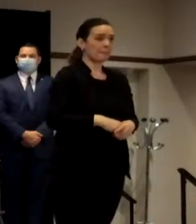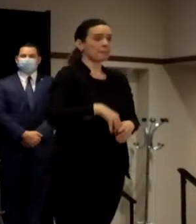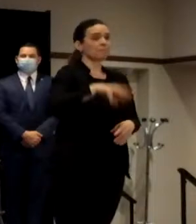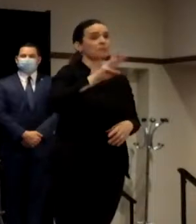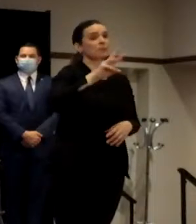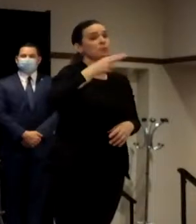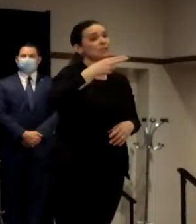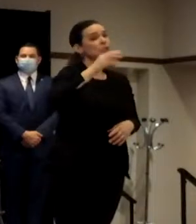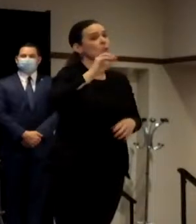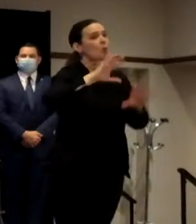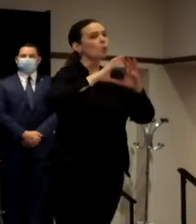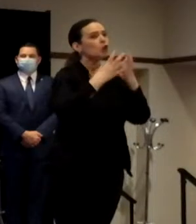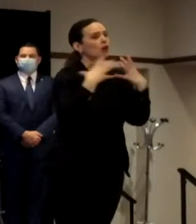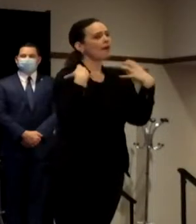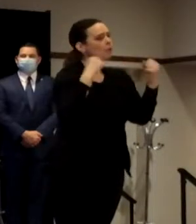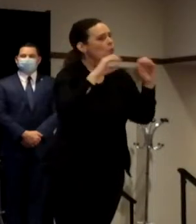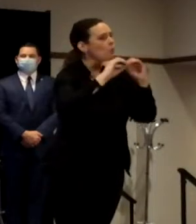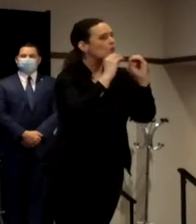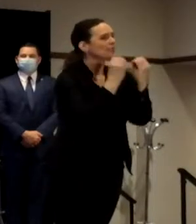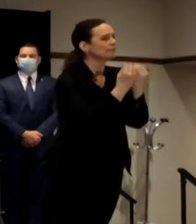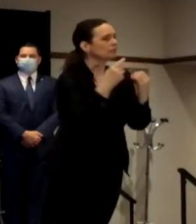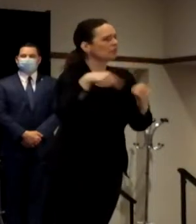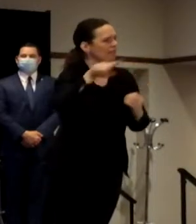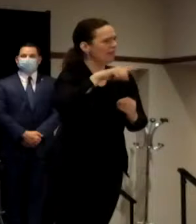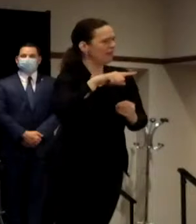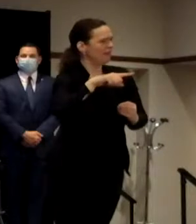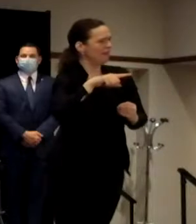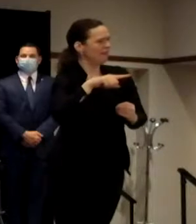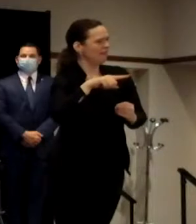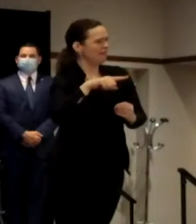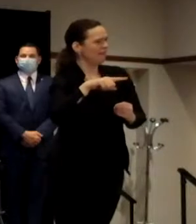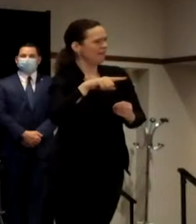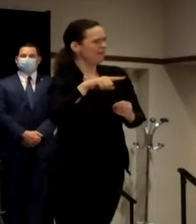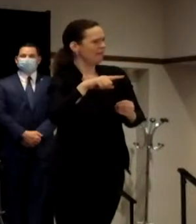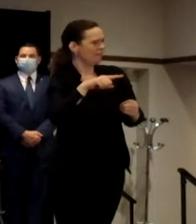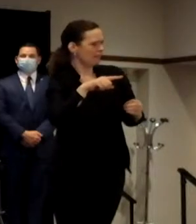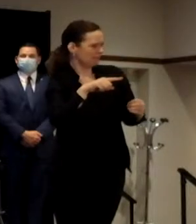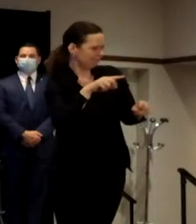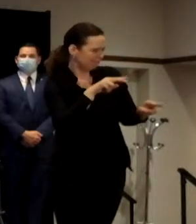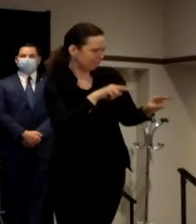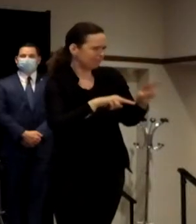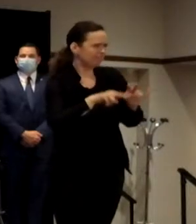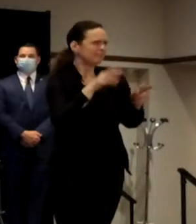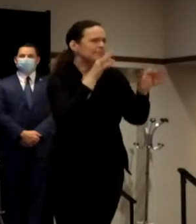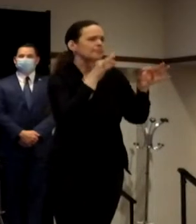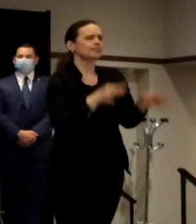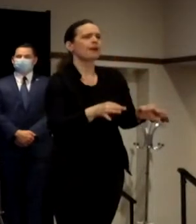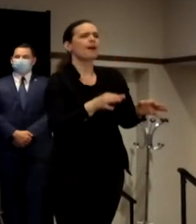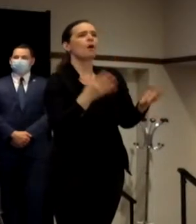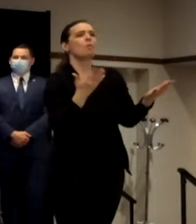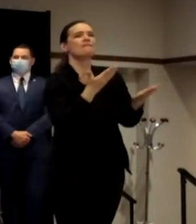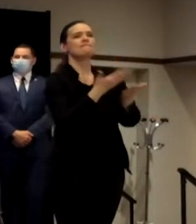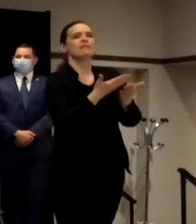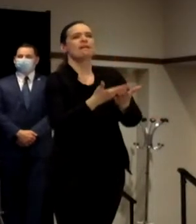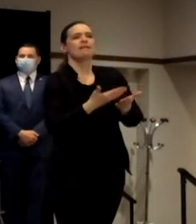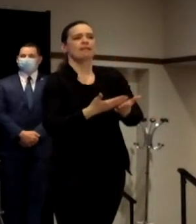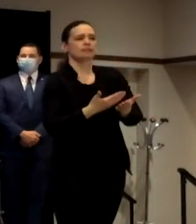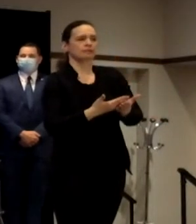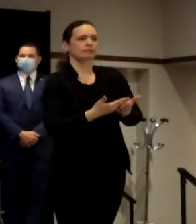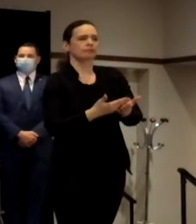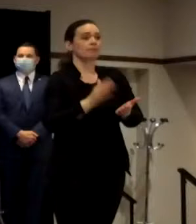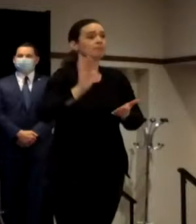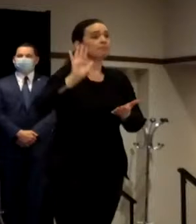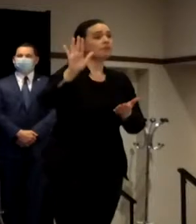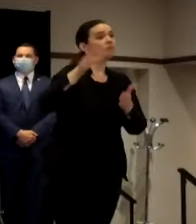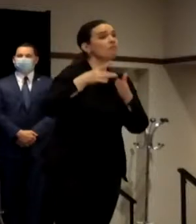that a decision to open or close the school could consider on 3 factors. We sort of took the same guidelines and say, okay, what are